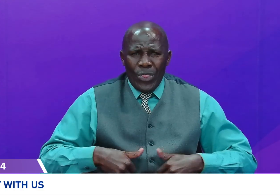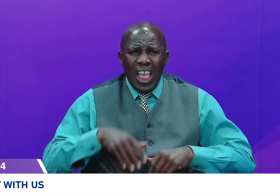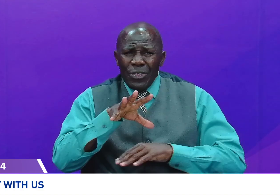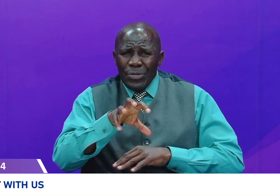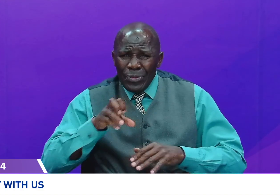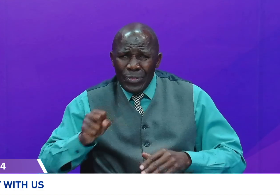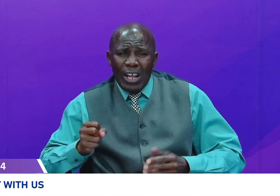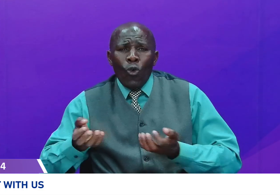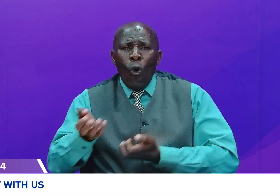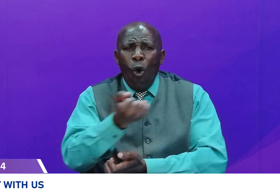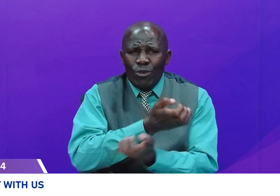He emphasized